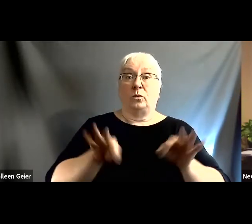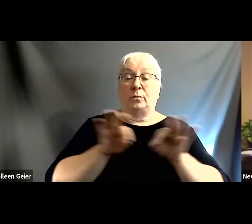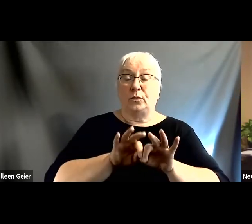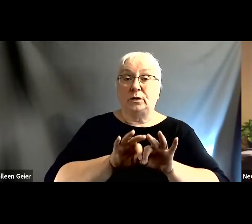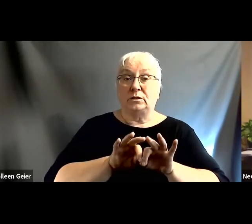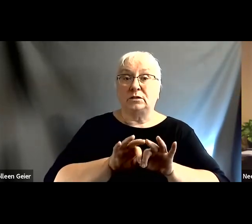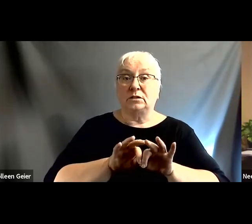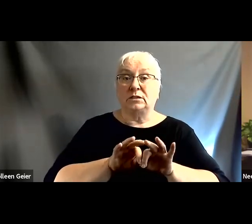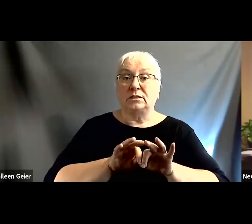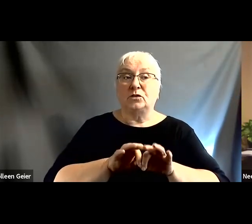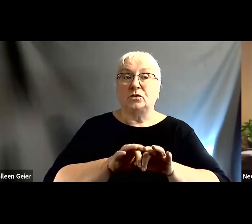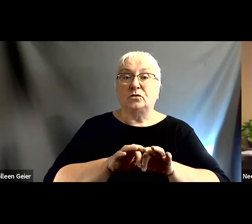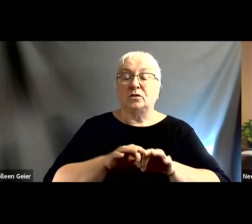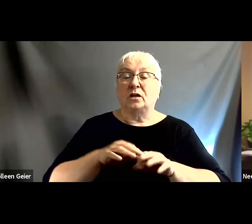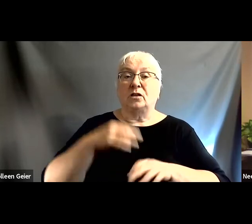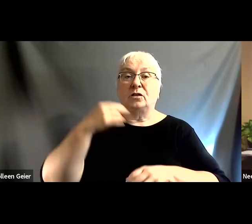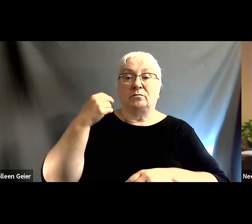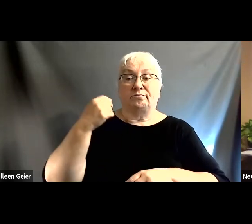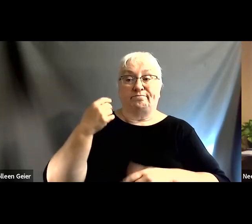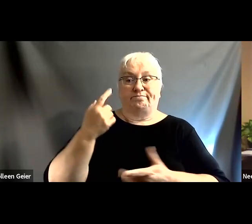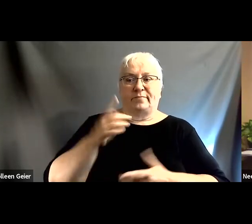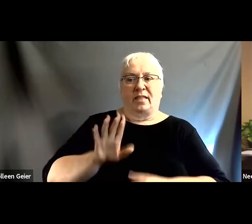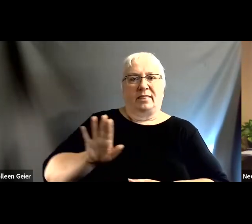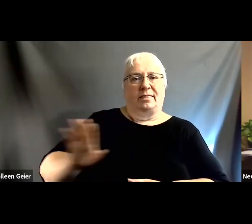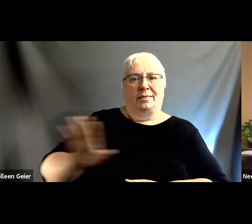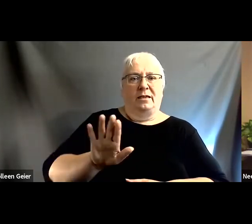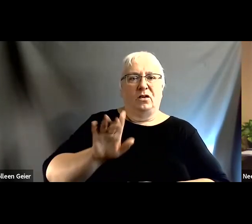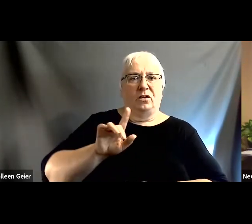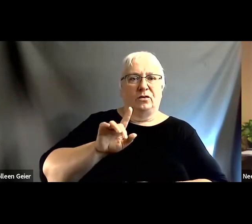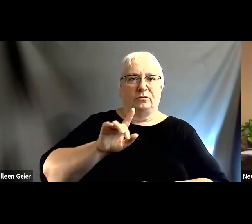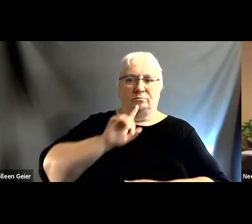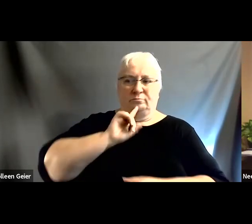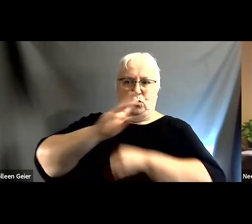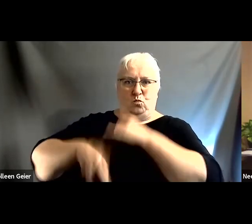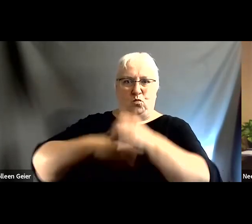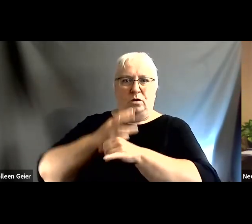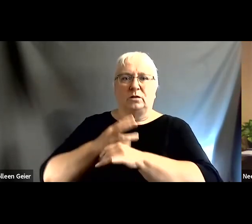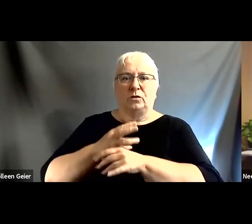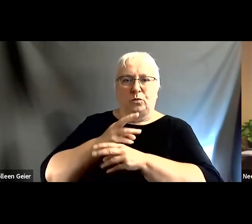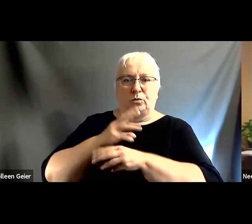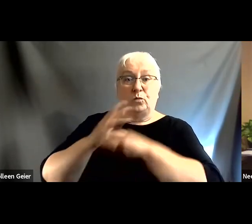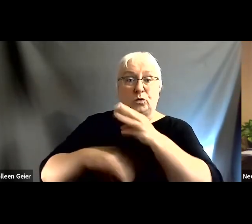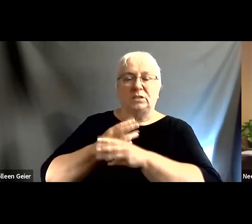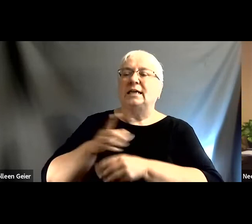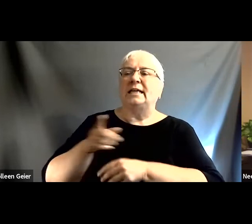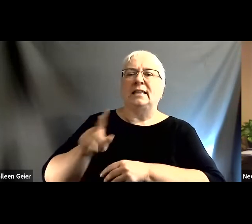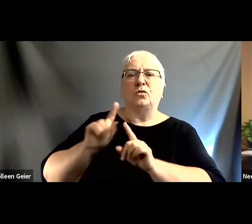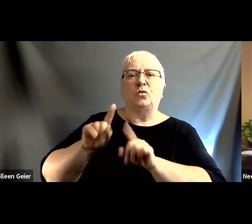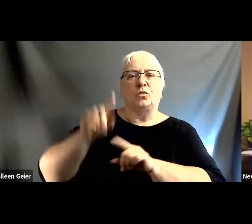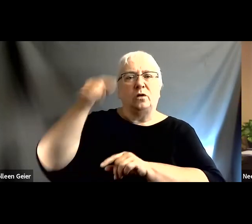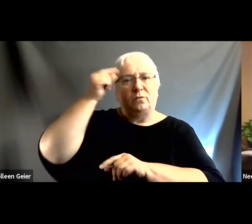underlying reality is that these children are in government schools. They come from extremely